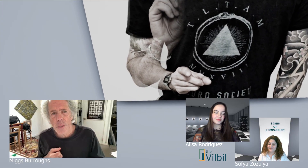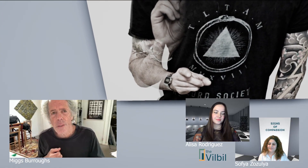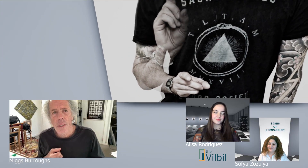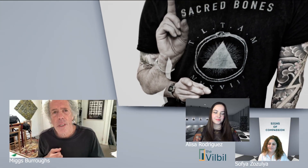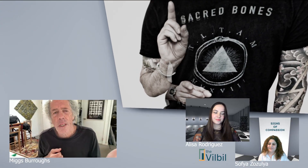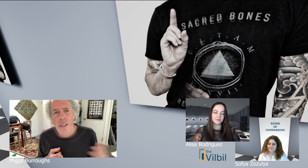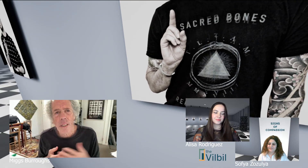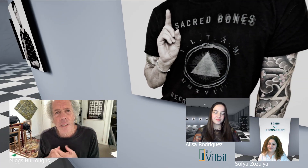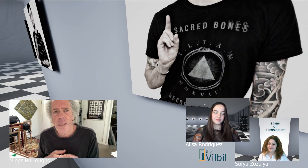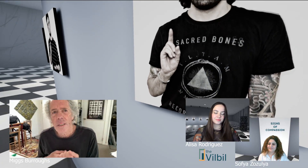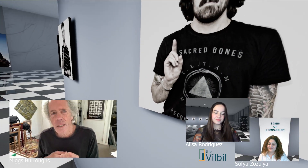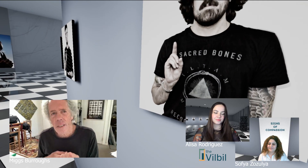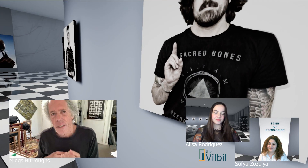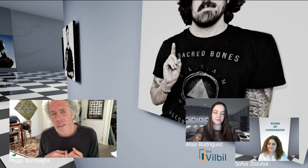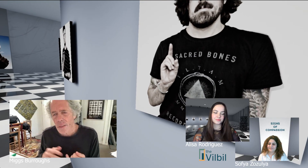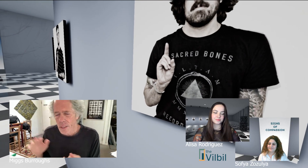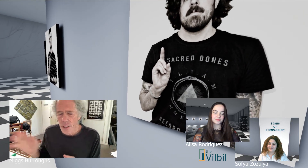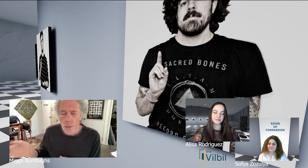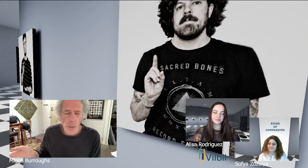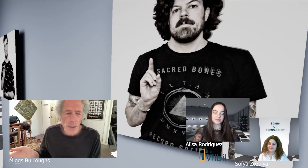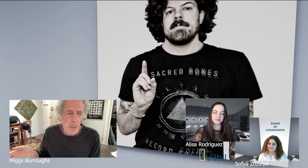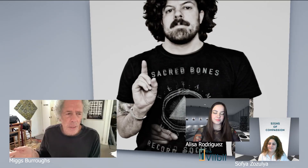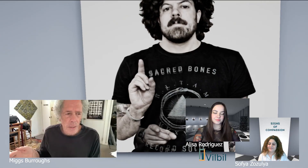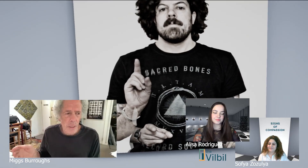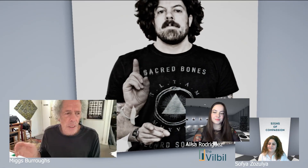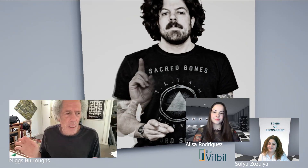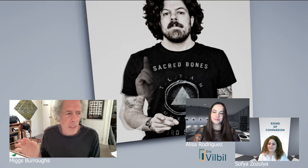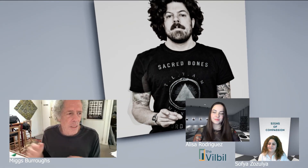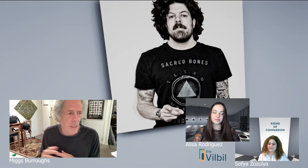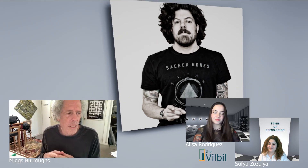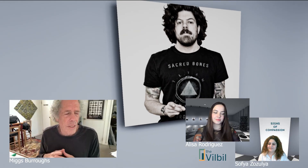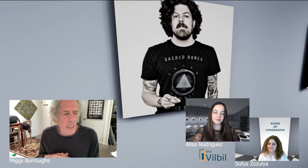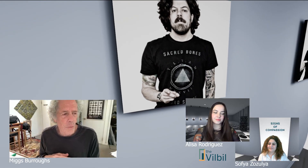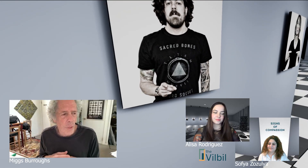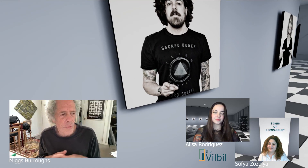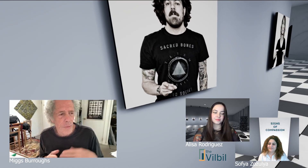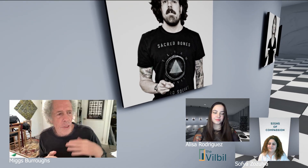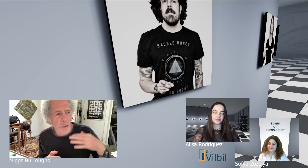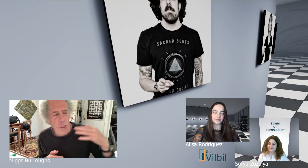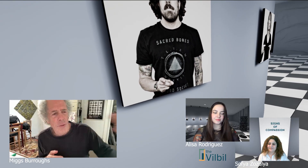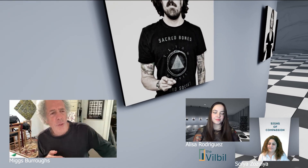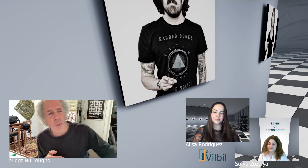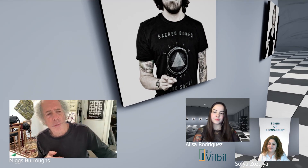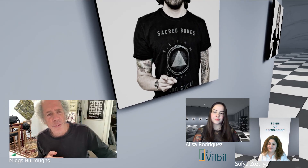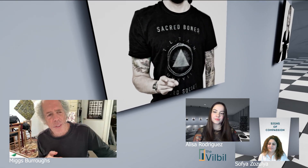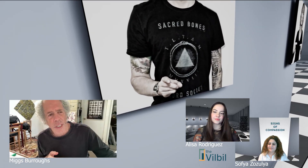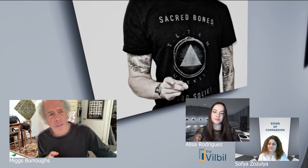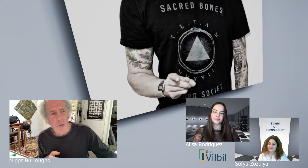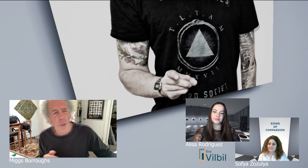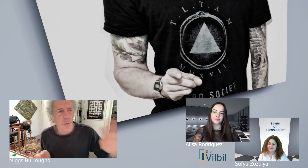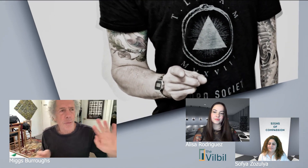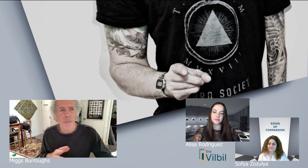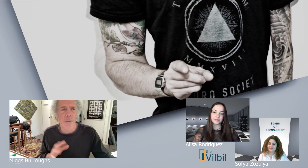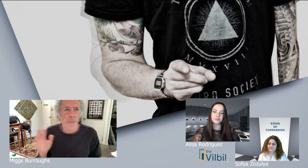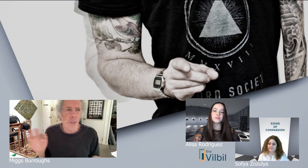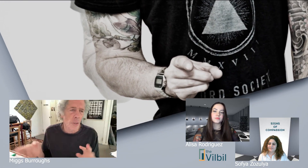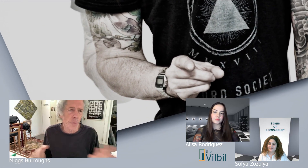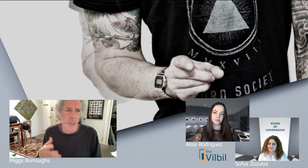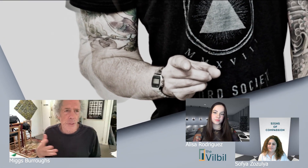hospital in New York. And then it went from there to another school for the deaf. So it's been about 5 or 6